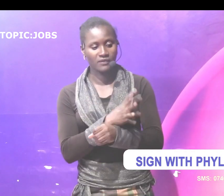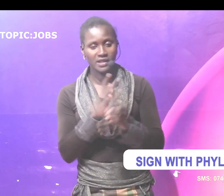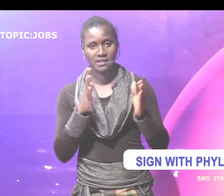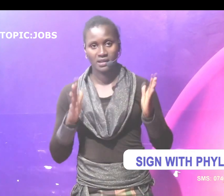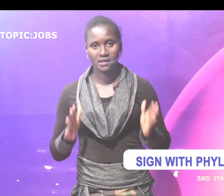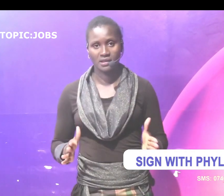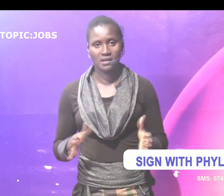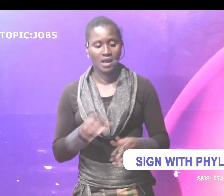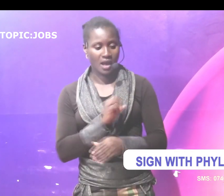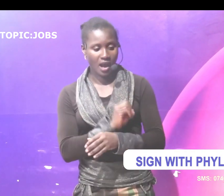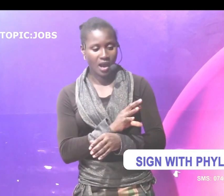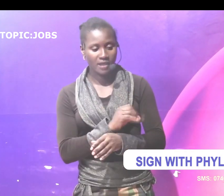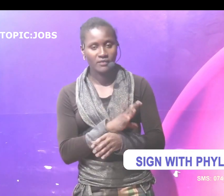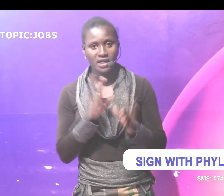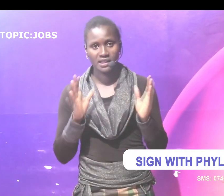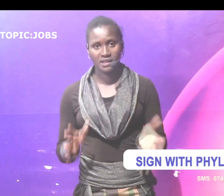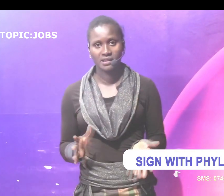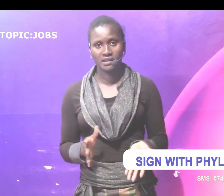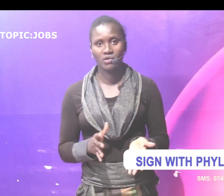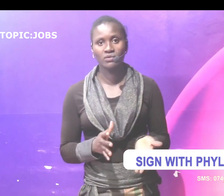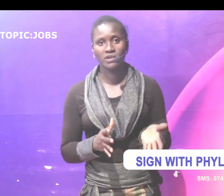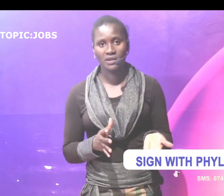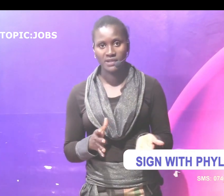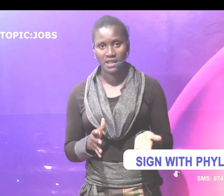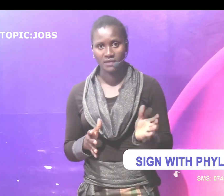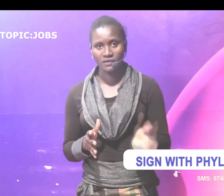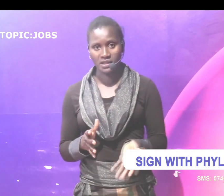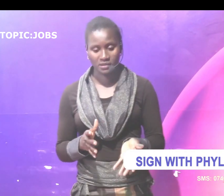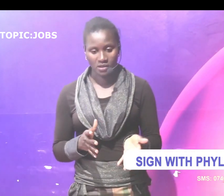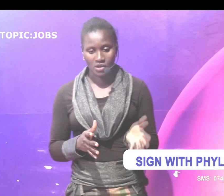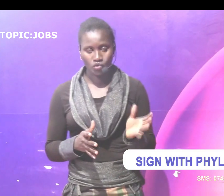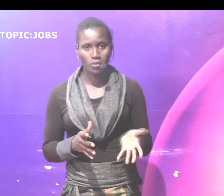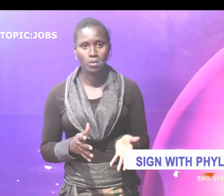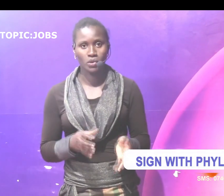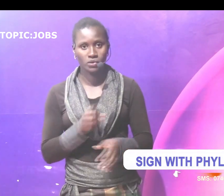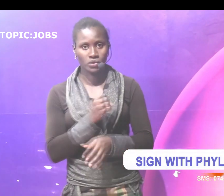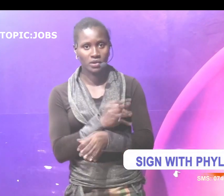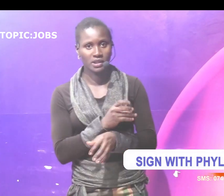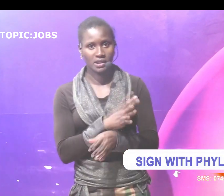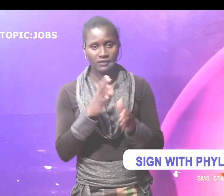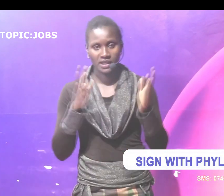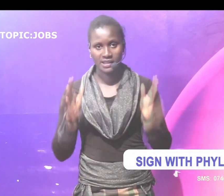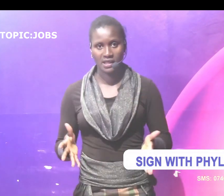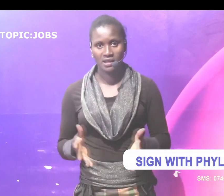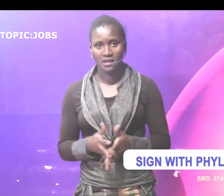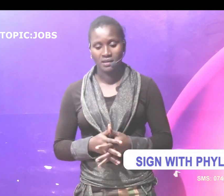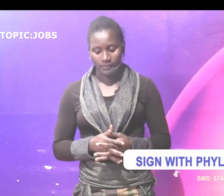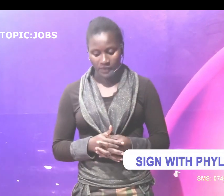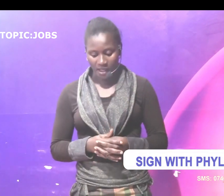advisor. Advisor, someone who gives advice to people. So an advisor. And then